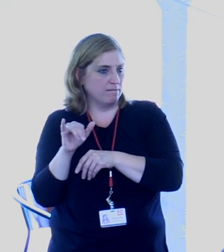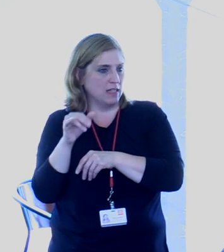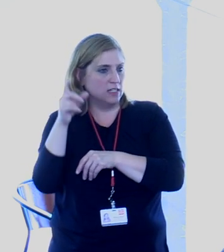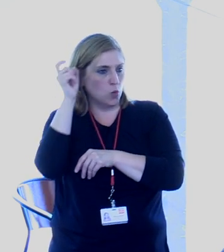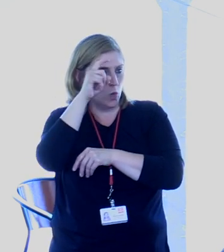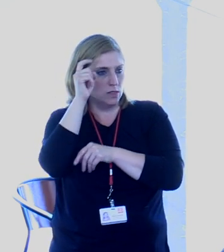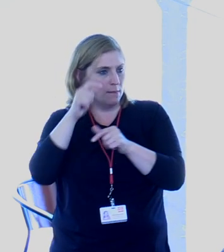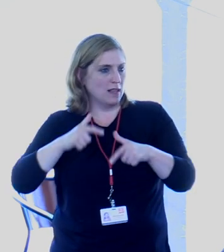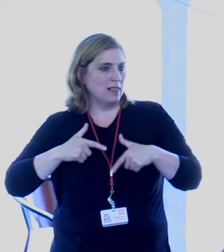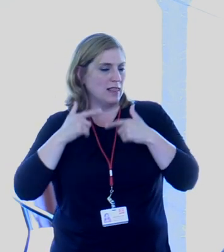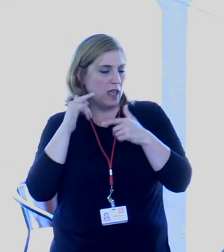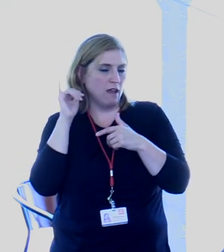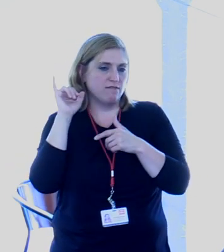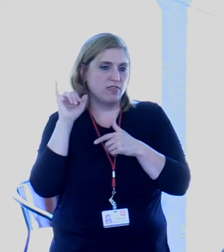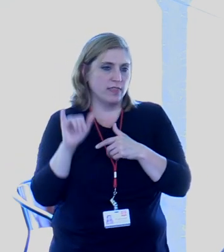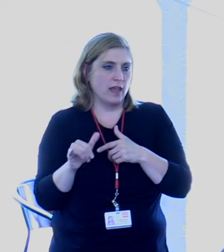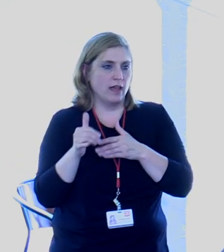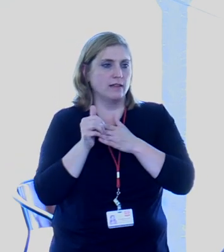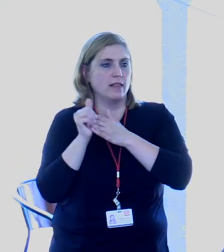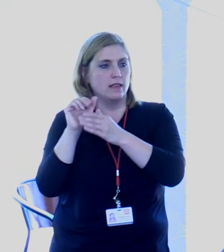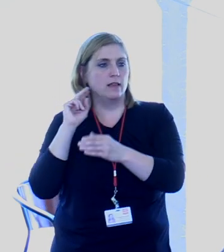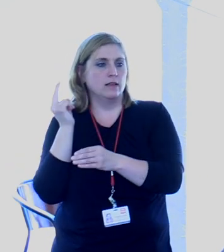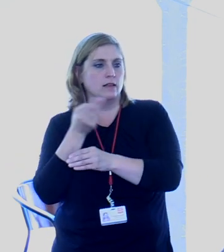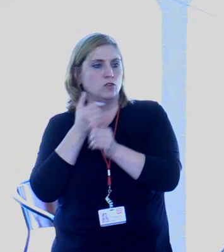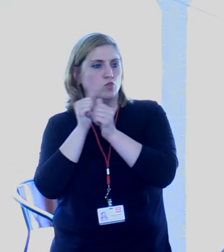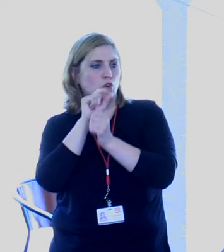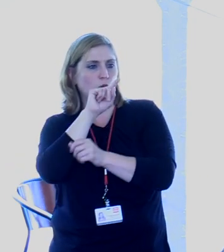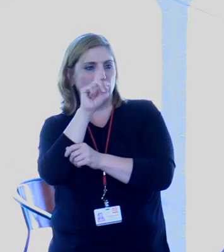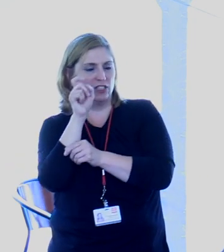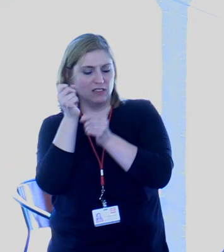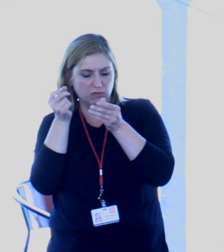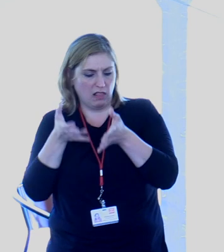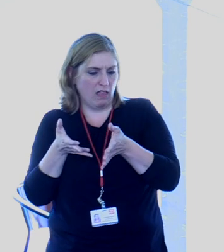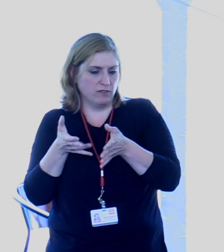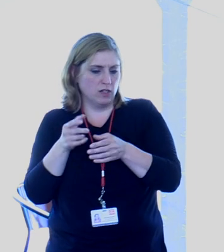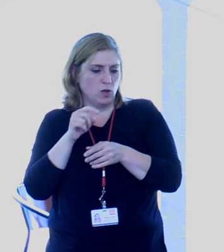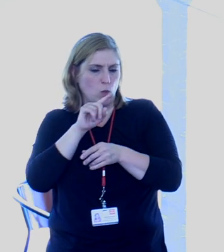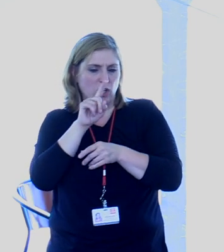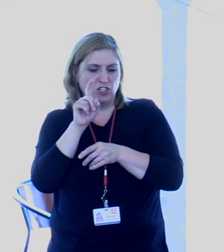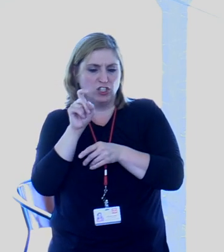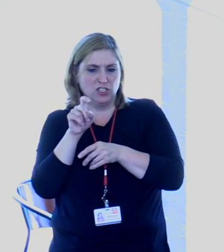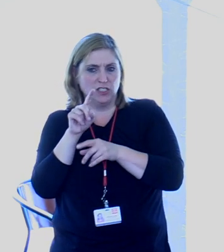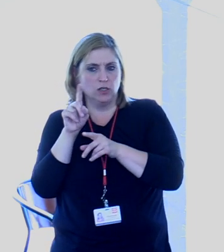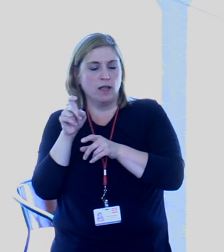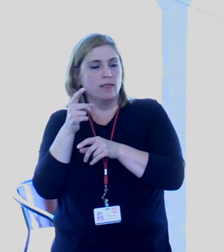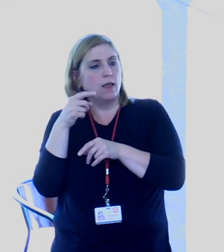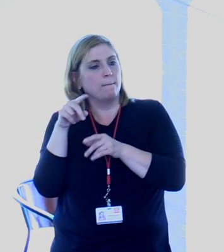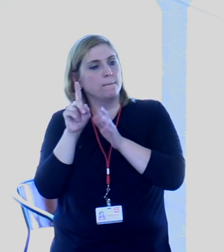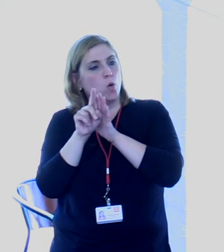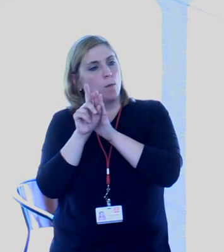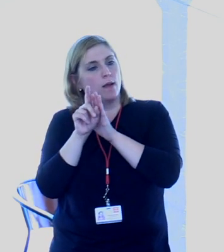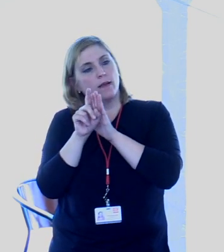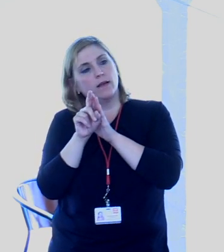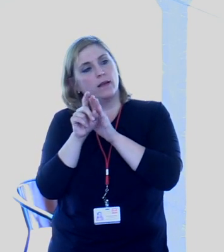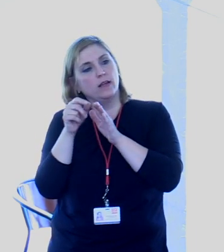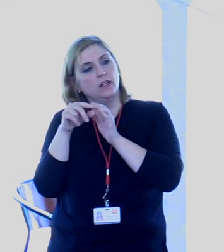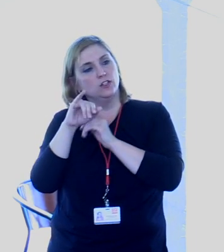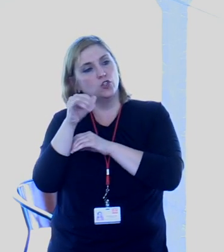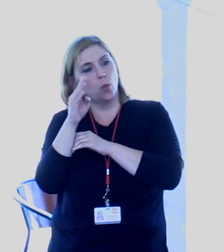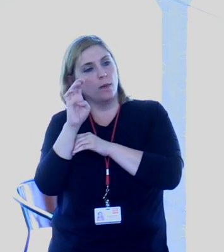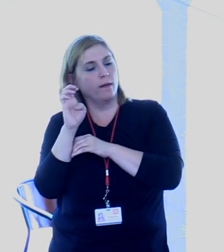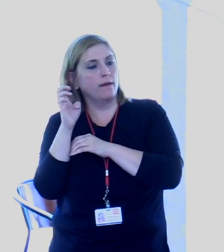to live that which leaves us only with questions. This is the magnificent moment in the book of Job, is